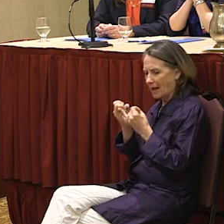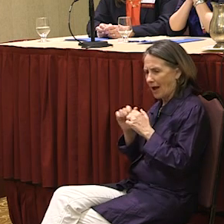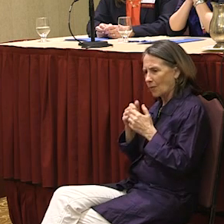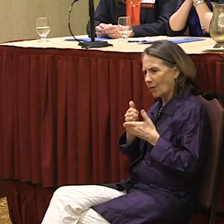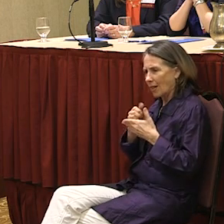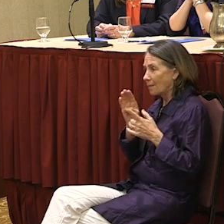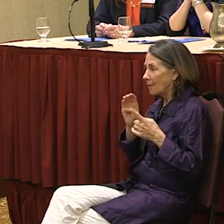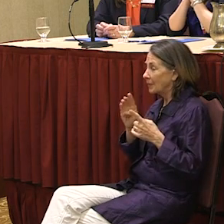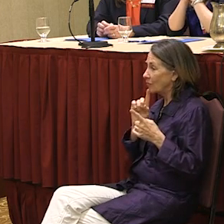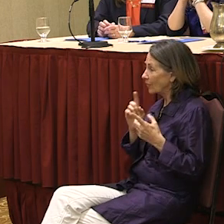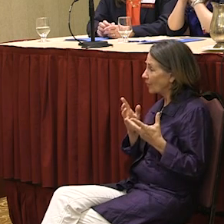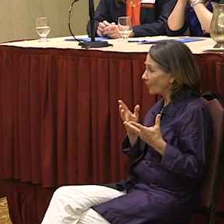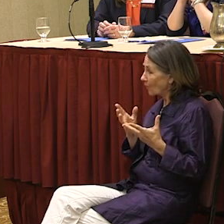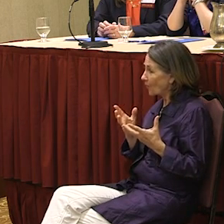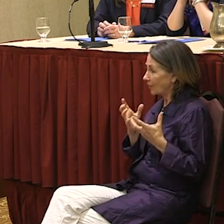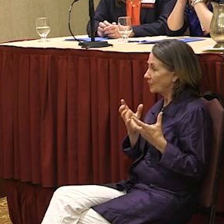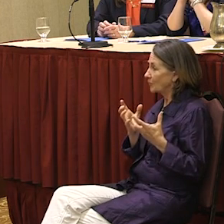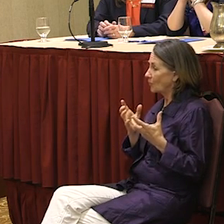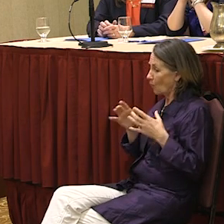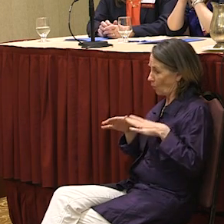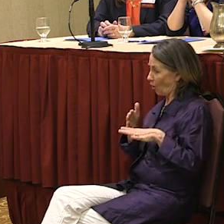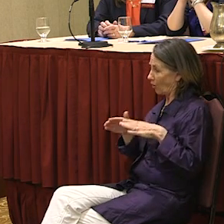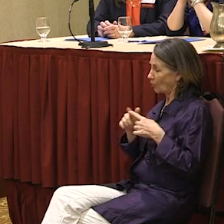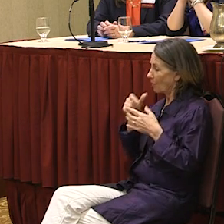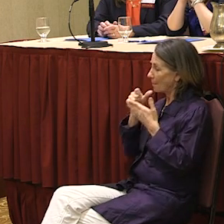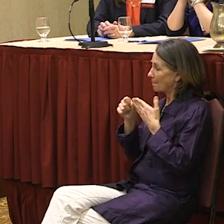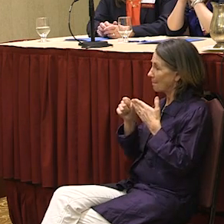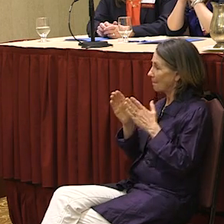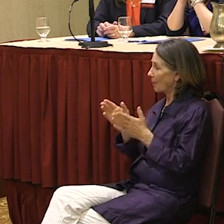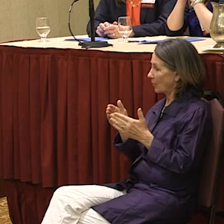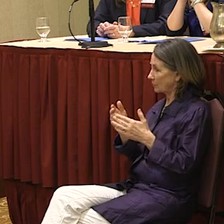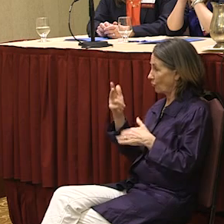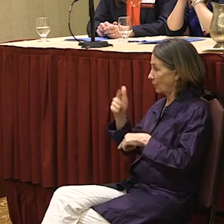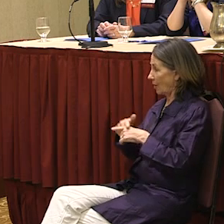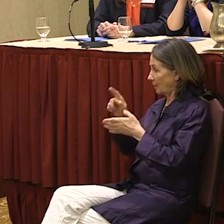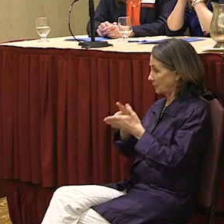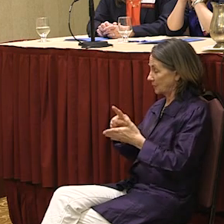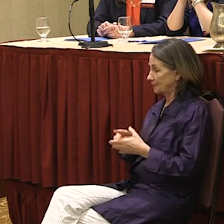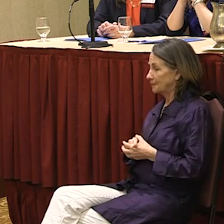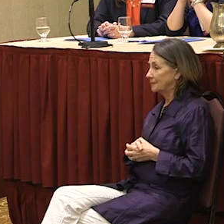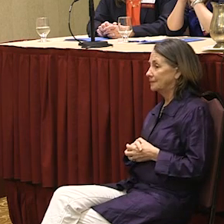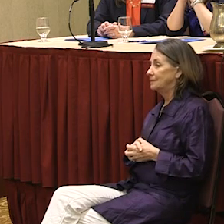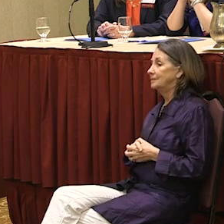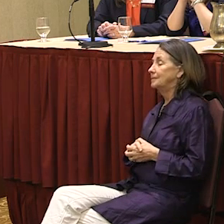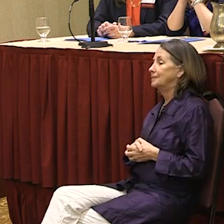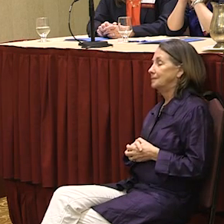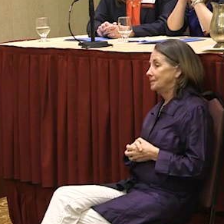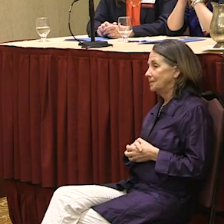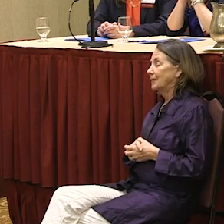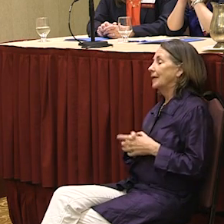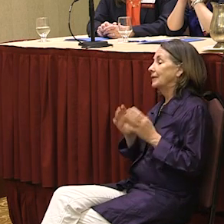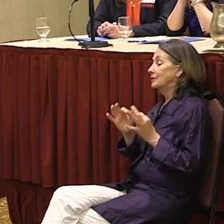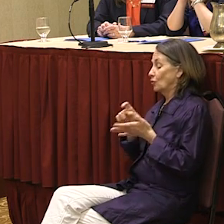to help Bob, because he really, really wanted to walk to the mailbox 3 times during the week. So they decided to